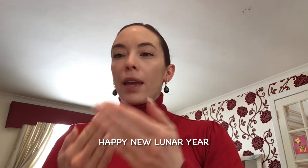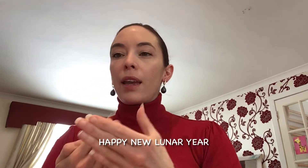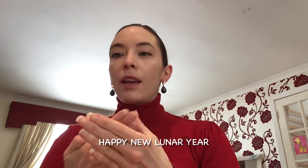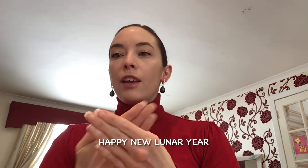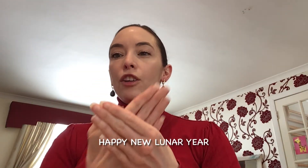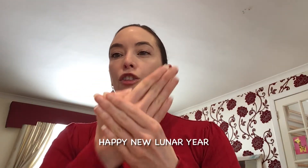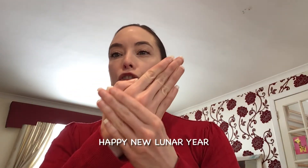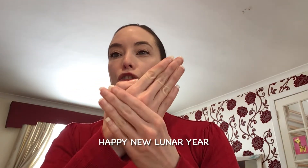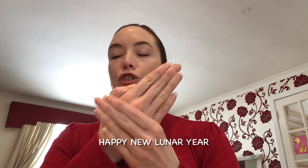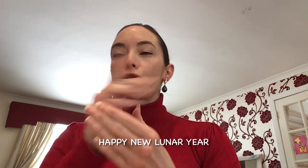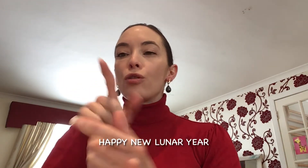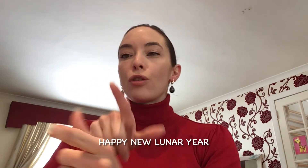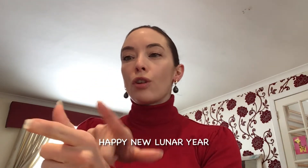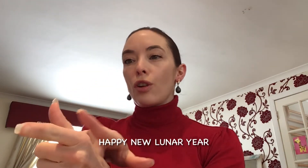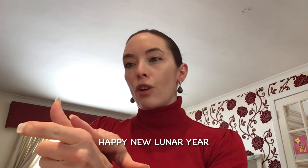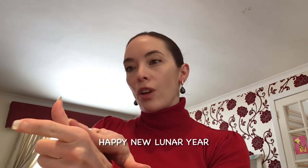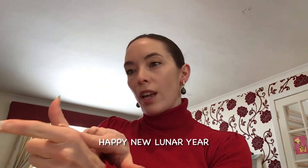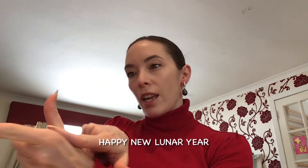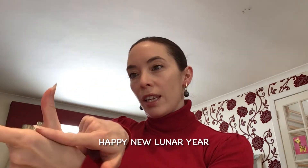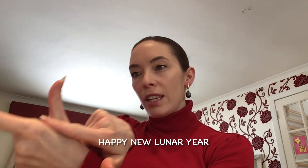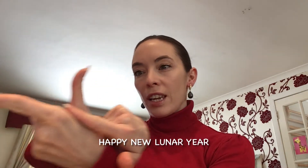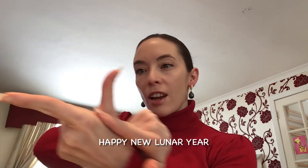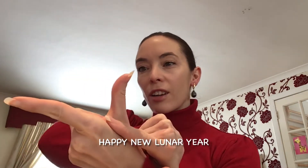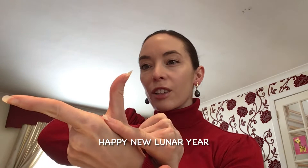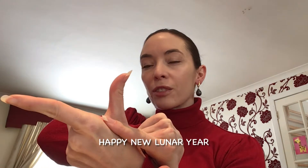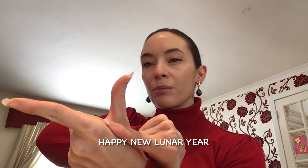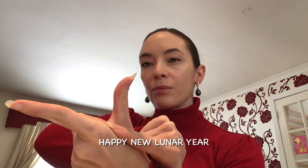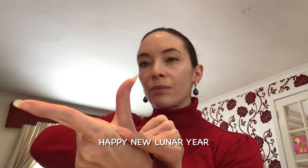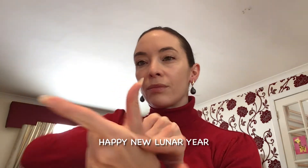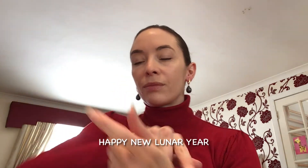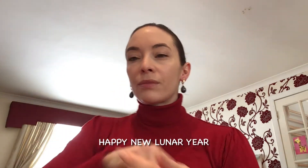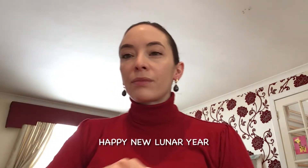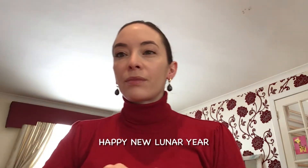Happy New Year.